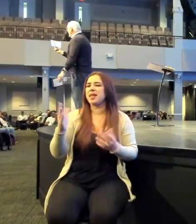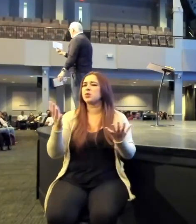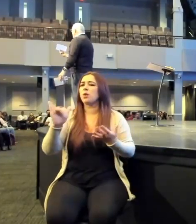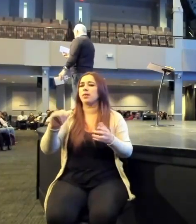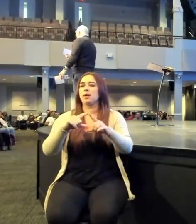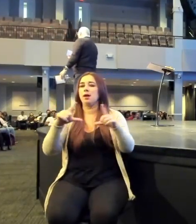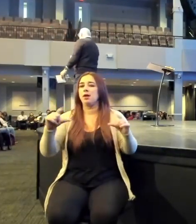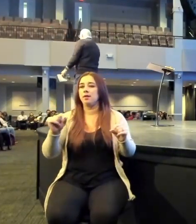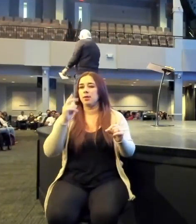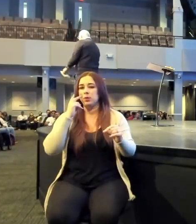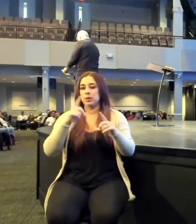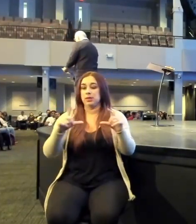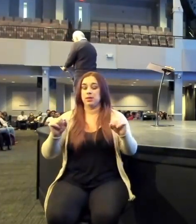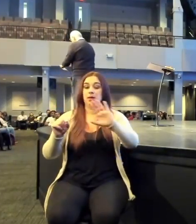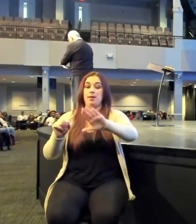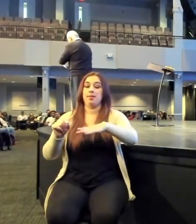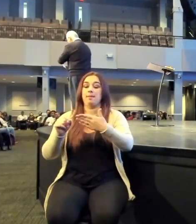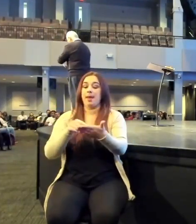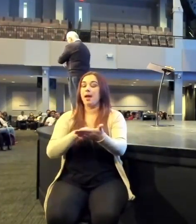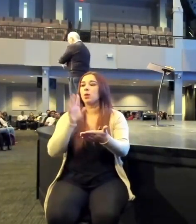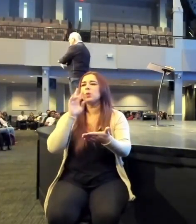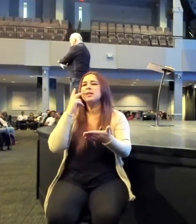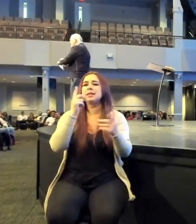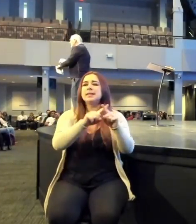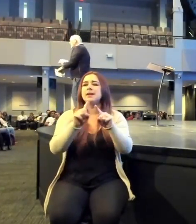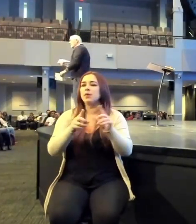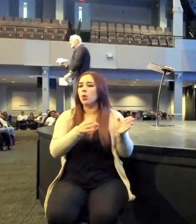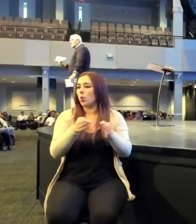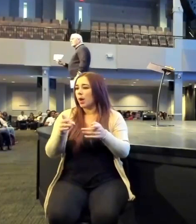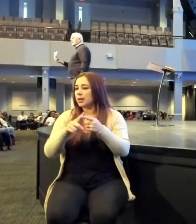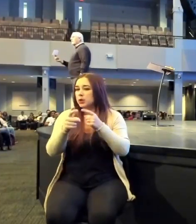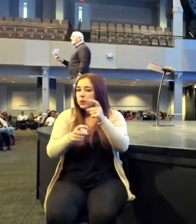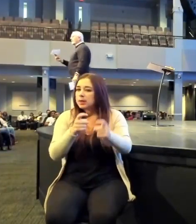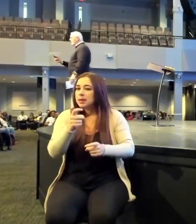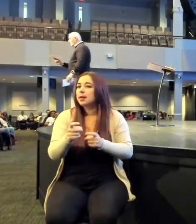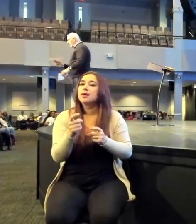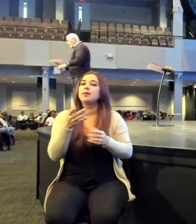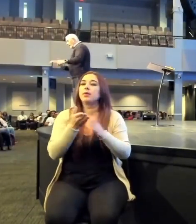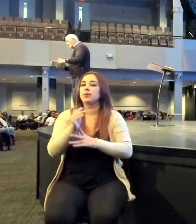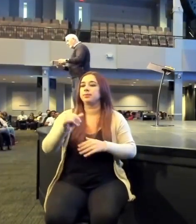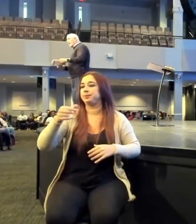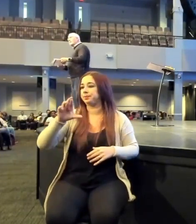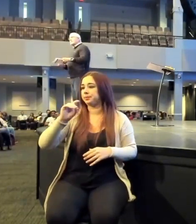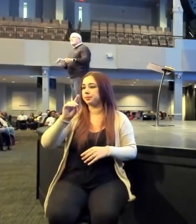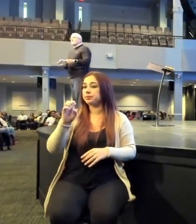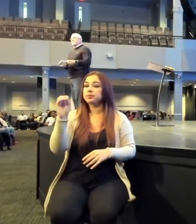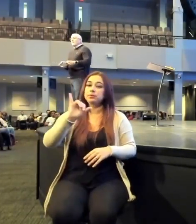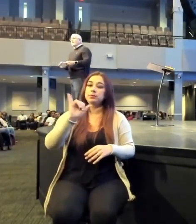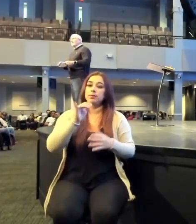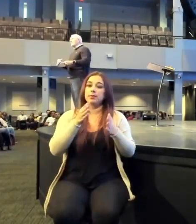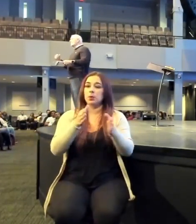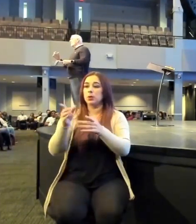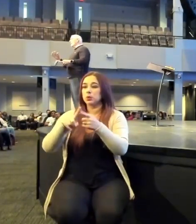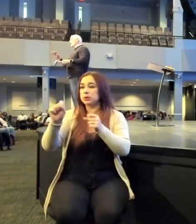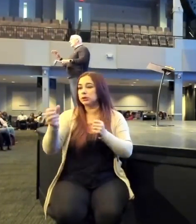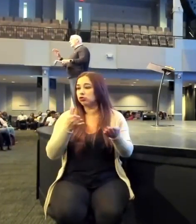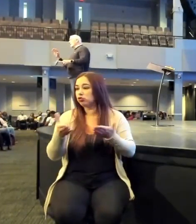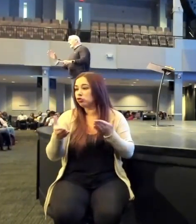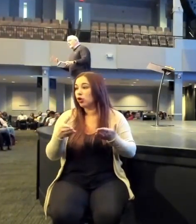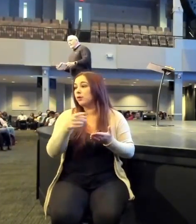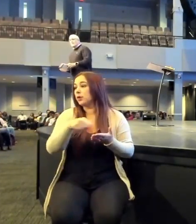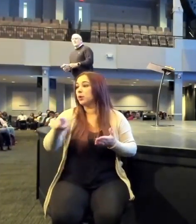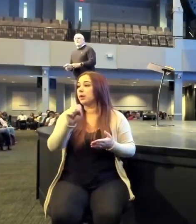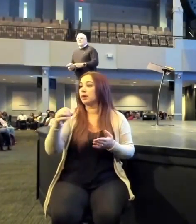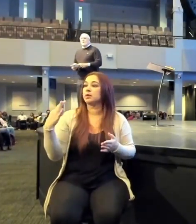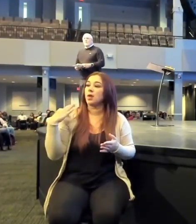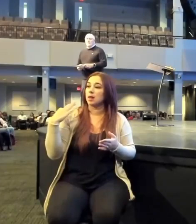for. On the back of the envelope, you'll find ways to give, information about giving through that QR code. Also ways to serve. We could also